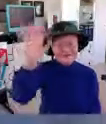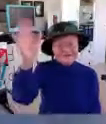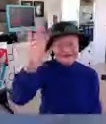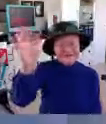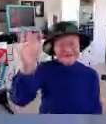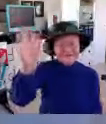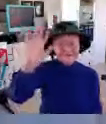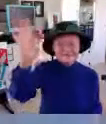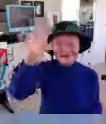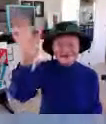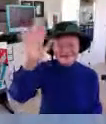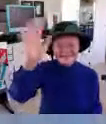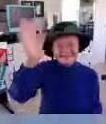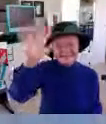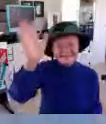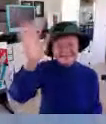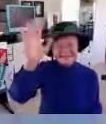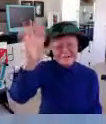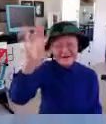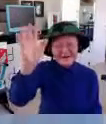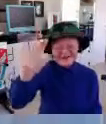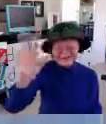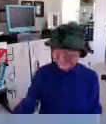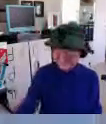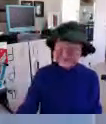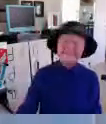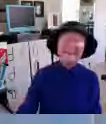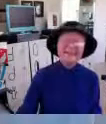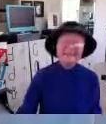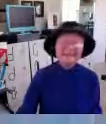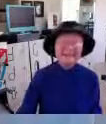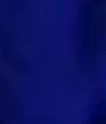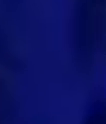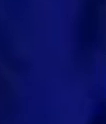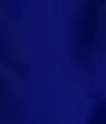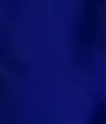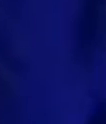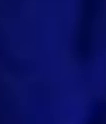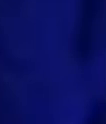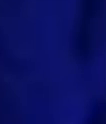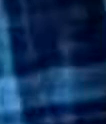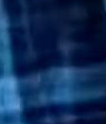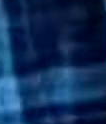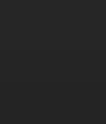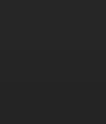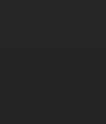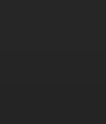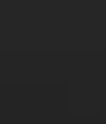and bye-bye. Hang on. Bye-bye. Yes, you go up to the